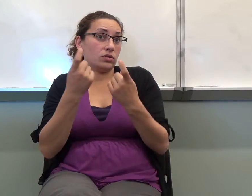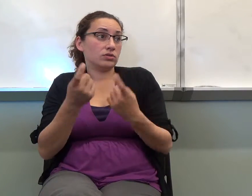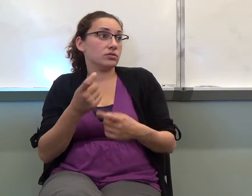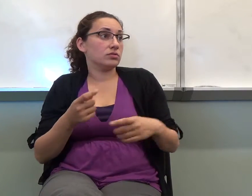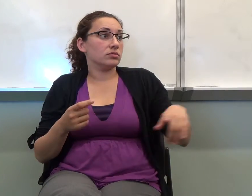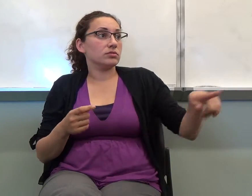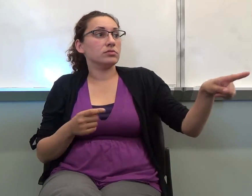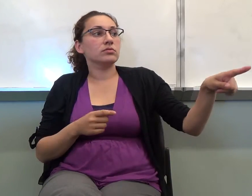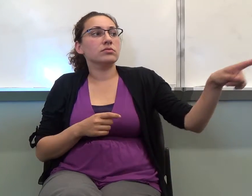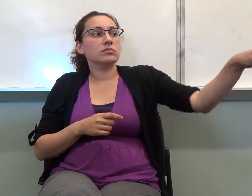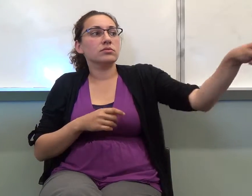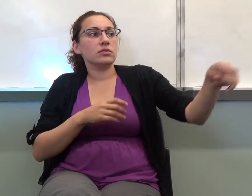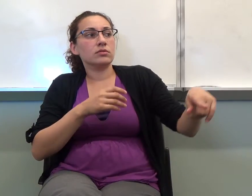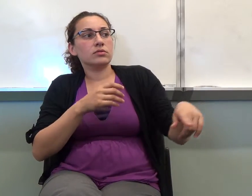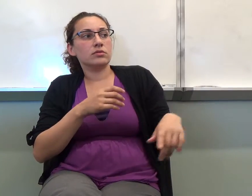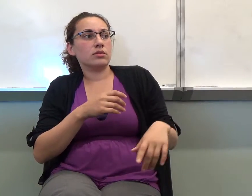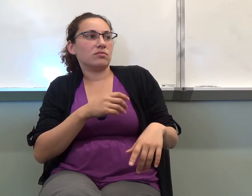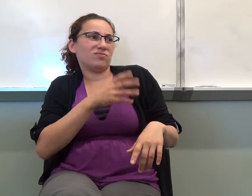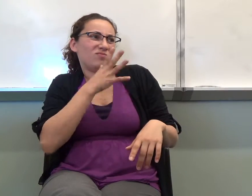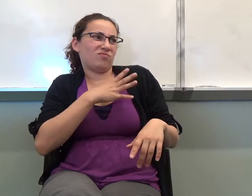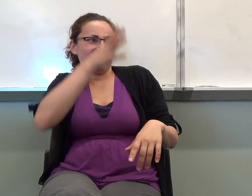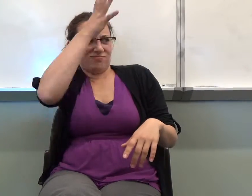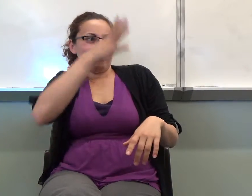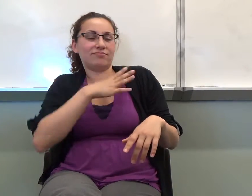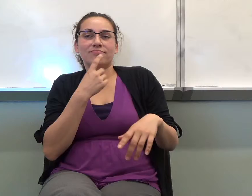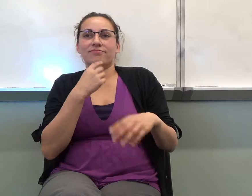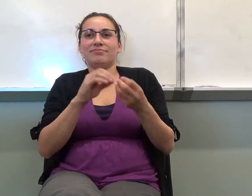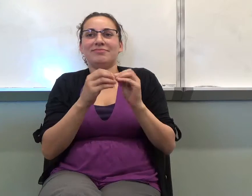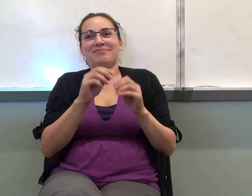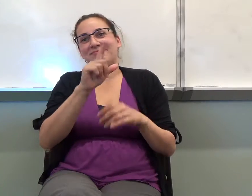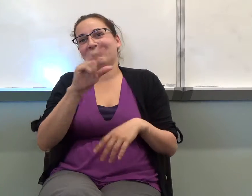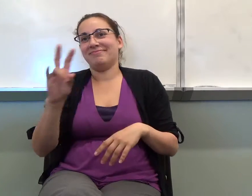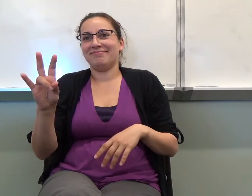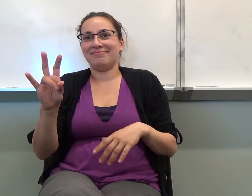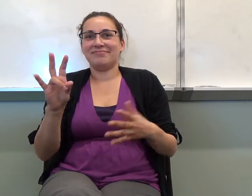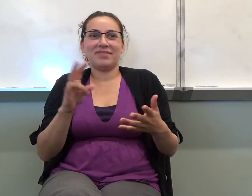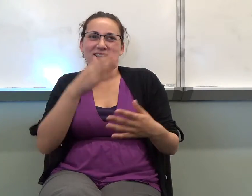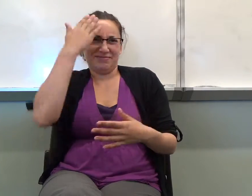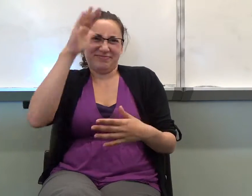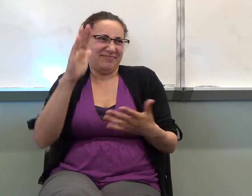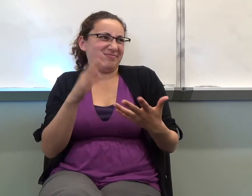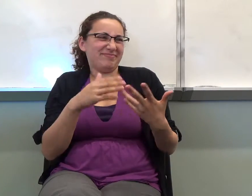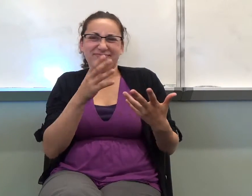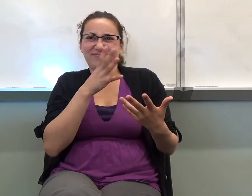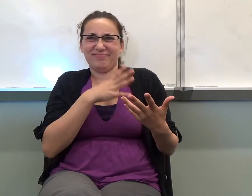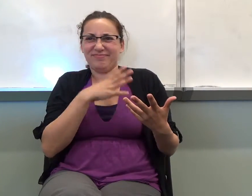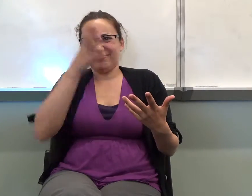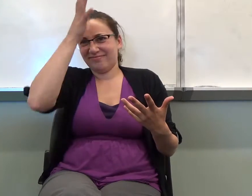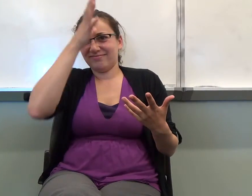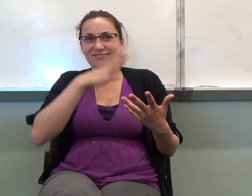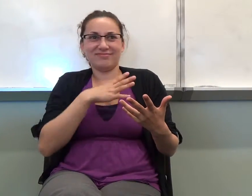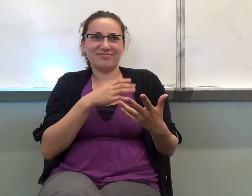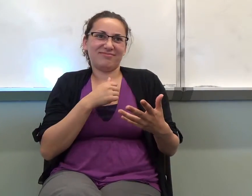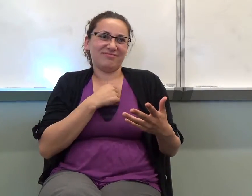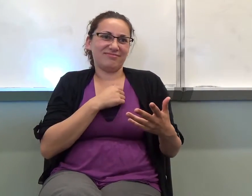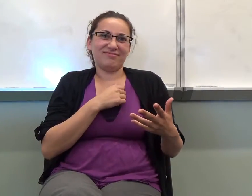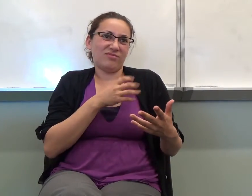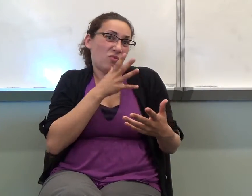27. 27. Use the graph to predict the number of men 65 in the labor force,